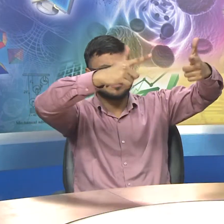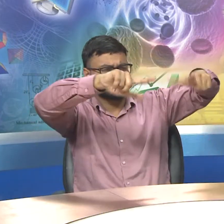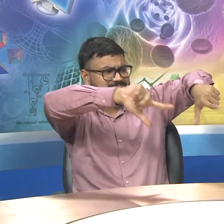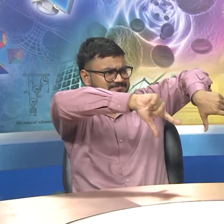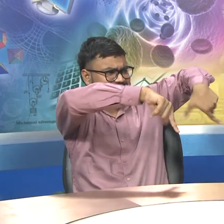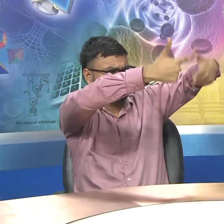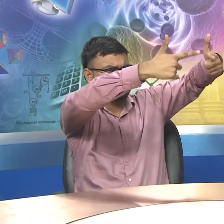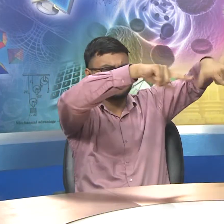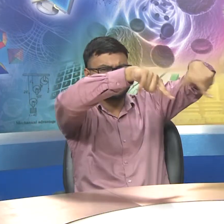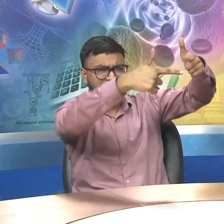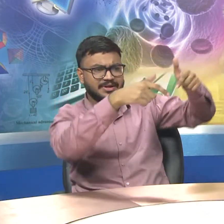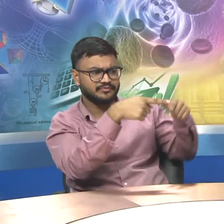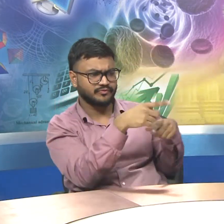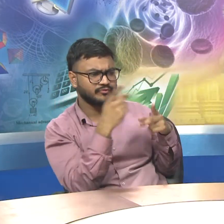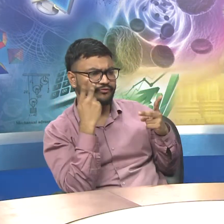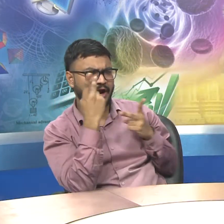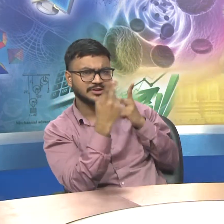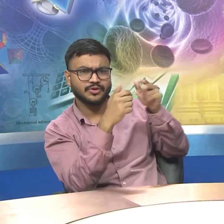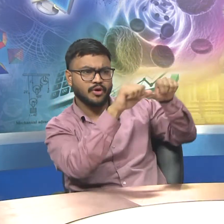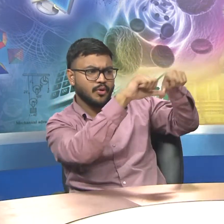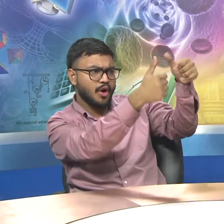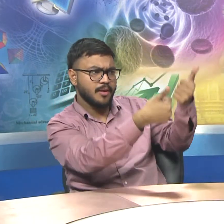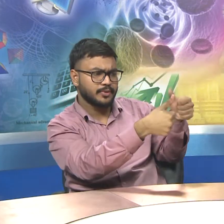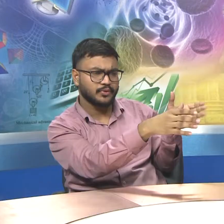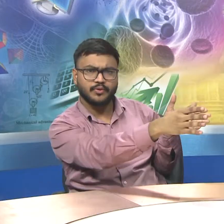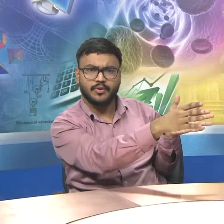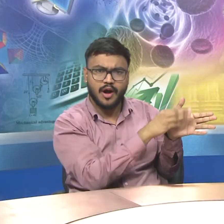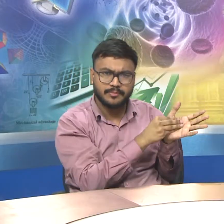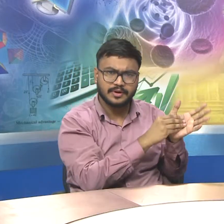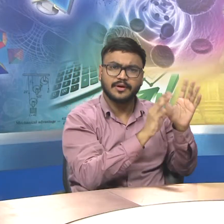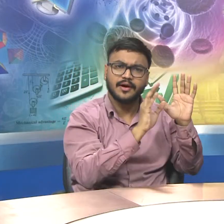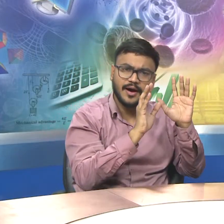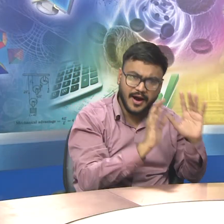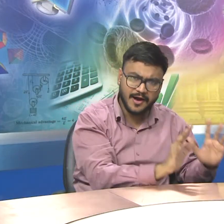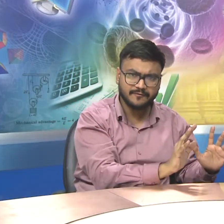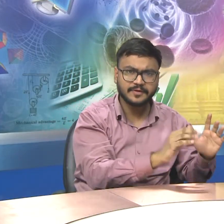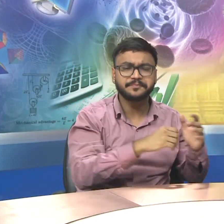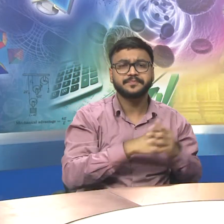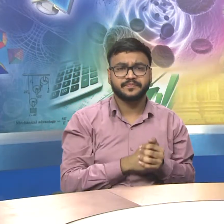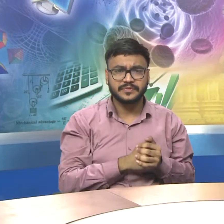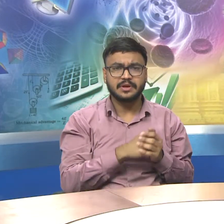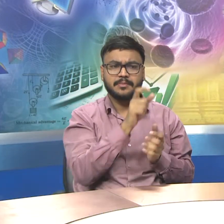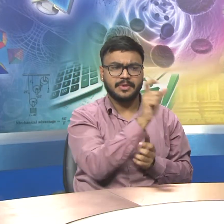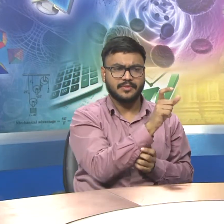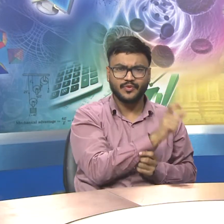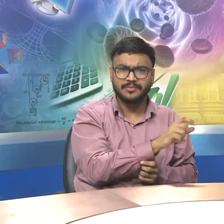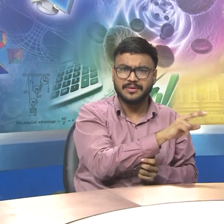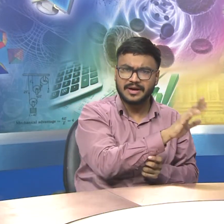Some signs of ISL are abstract or non-iconic, example, easy and impossible.